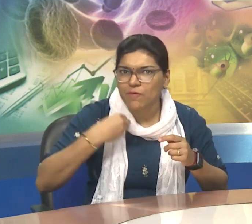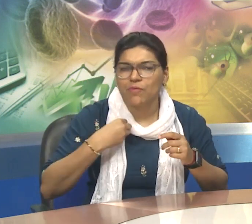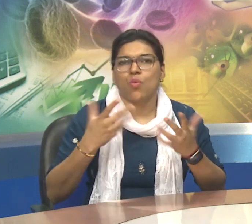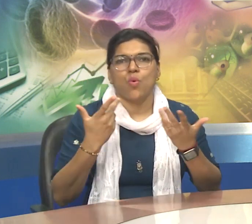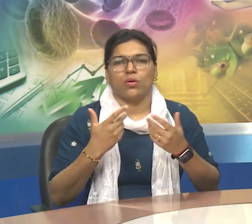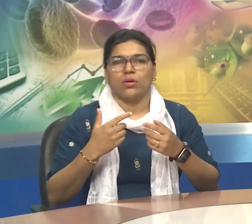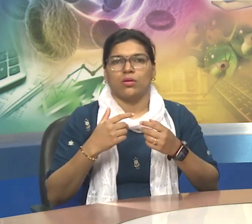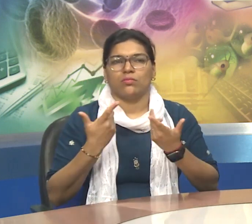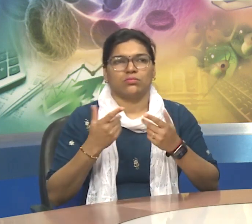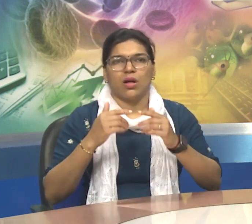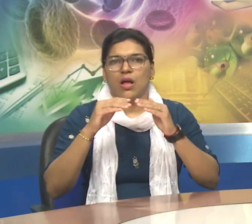Stress,